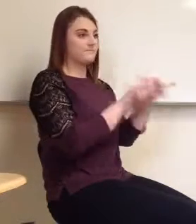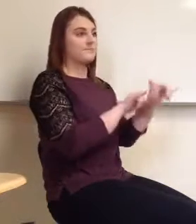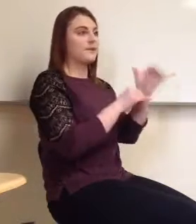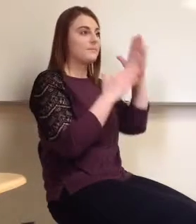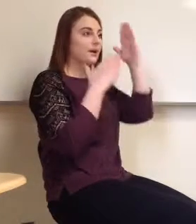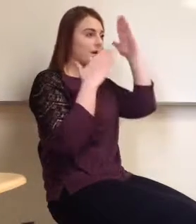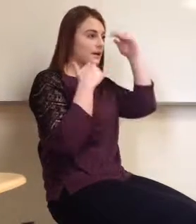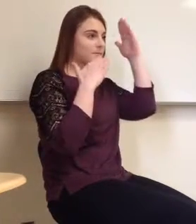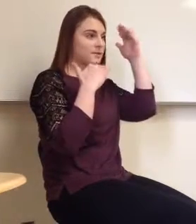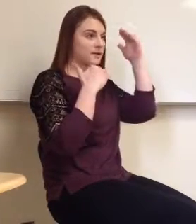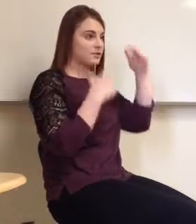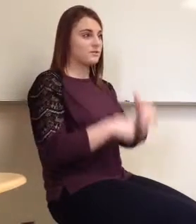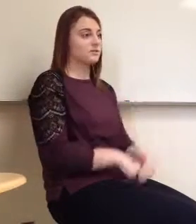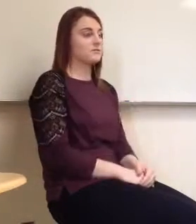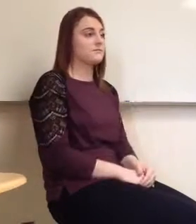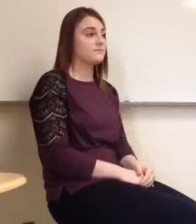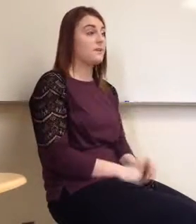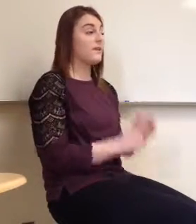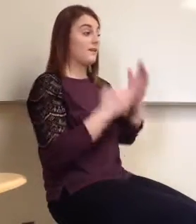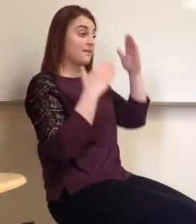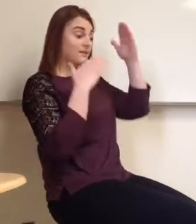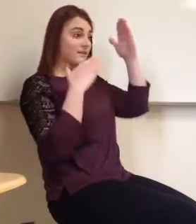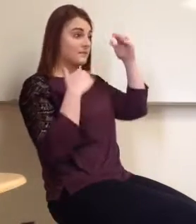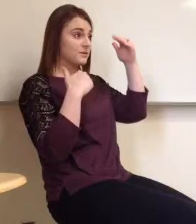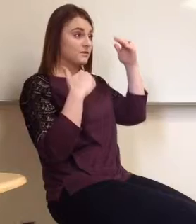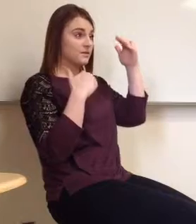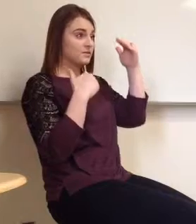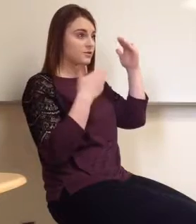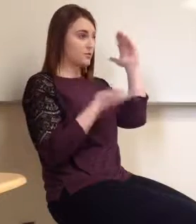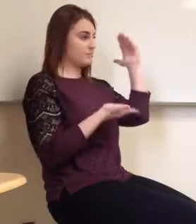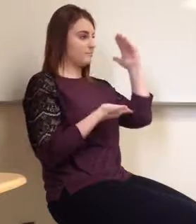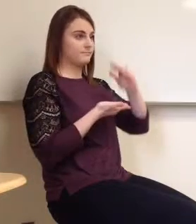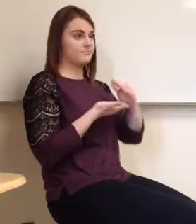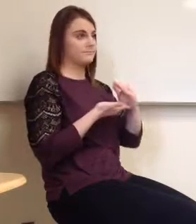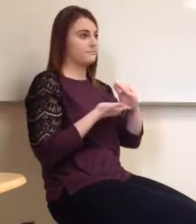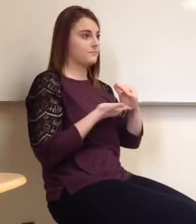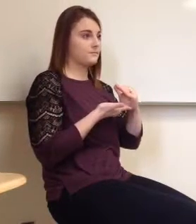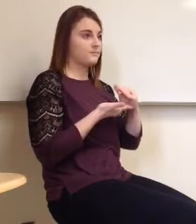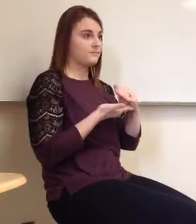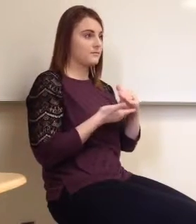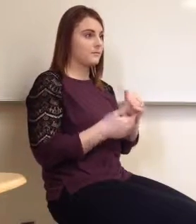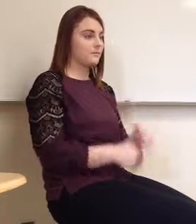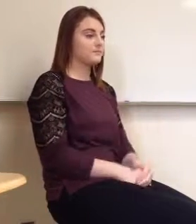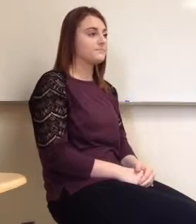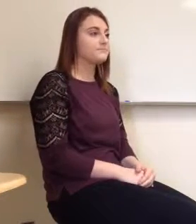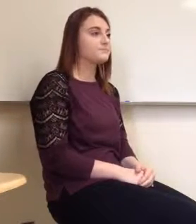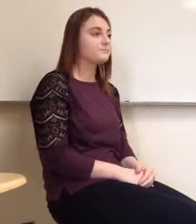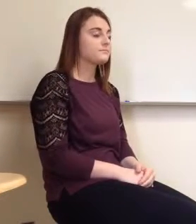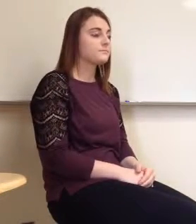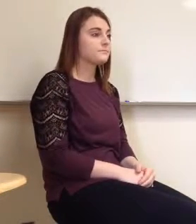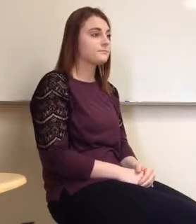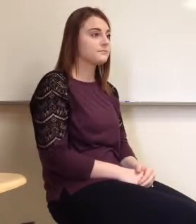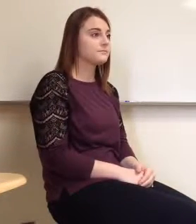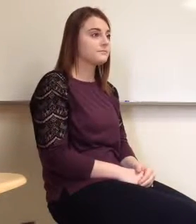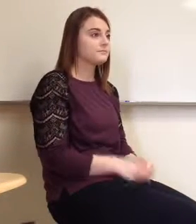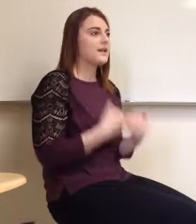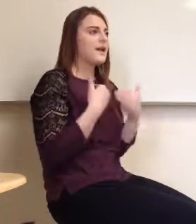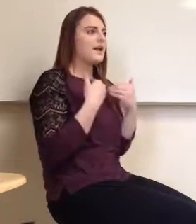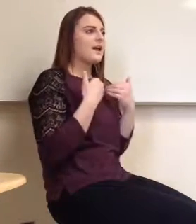expectations were very low. But, he says, and he gives us some really good examples, and you